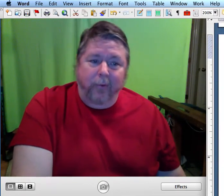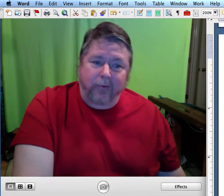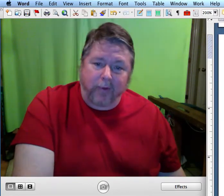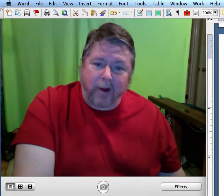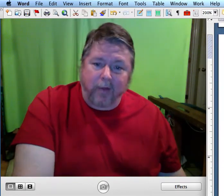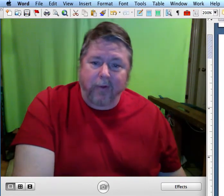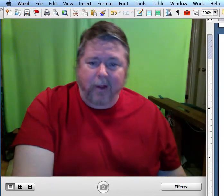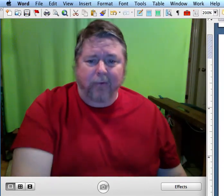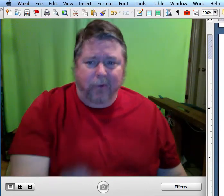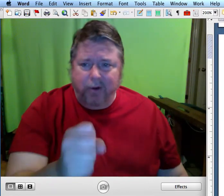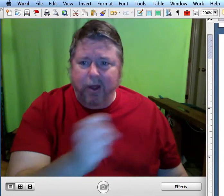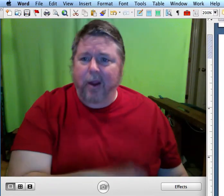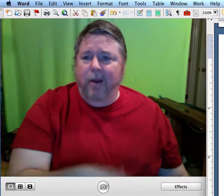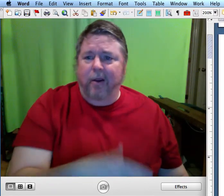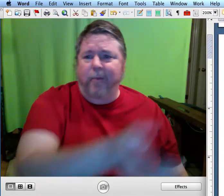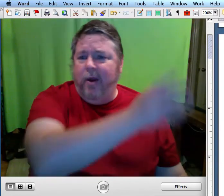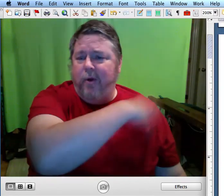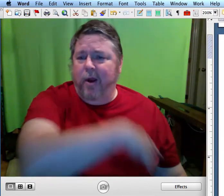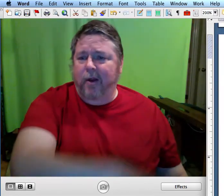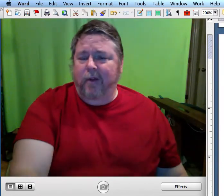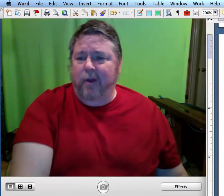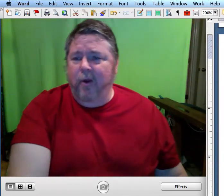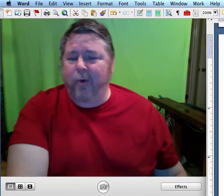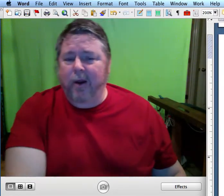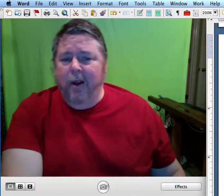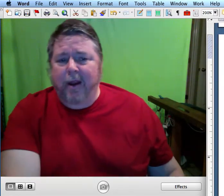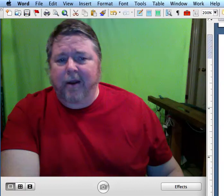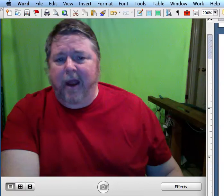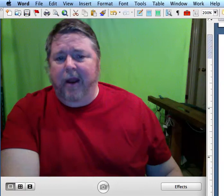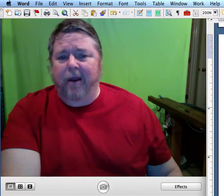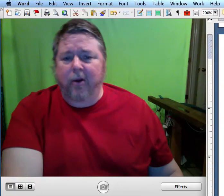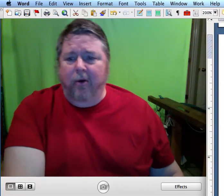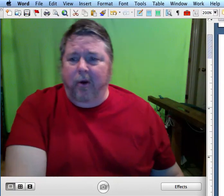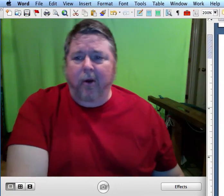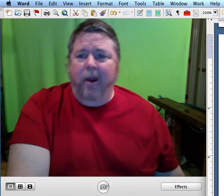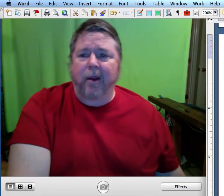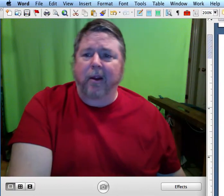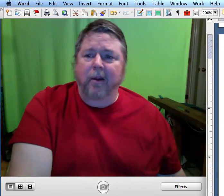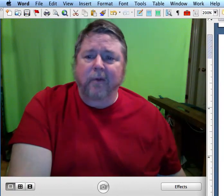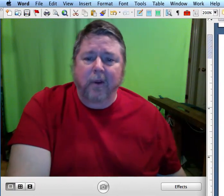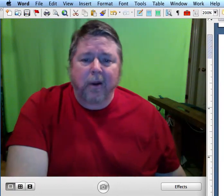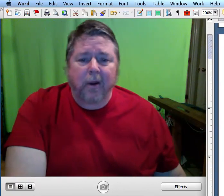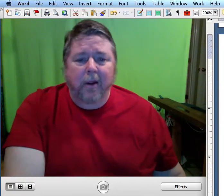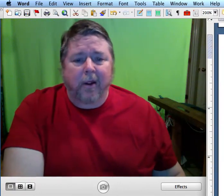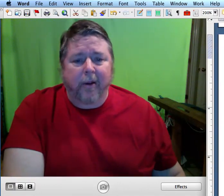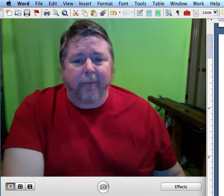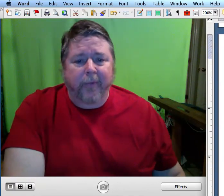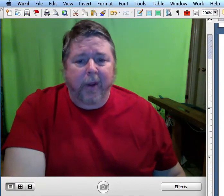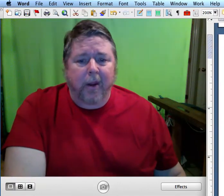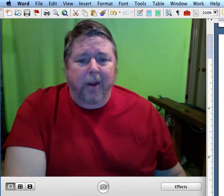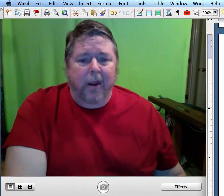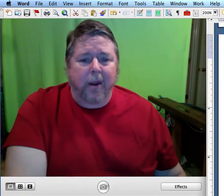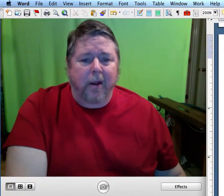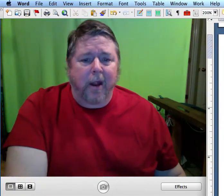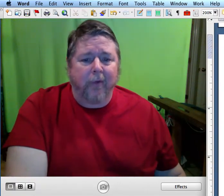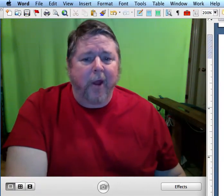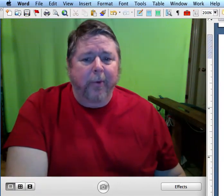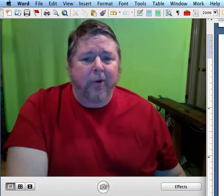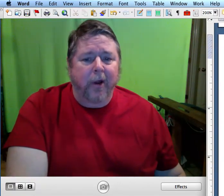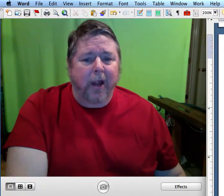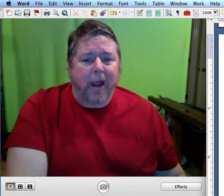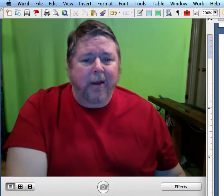of Interpreters for the Deaf. That was a good thing, because my hearing audience doesn't know what NAD or RAD is. And then I have